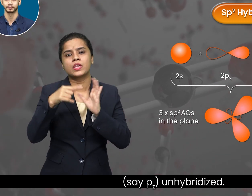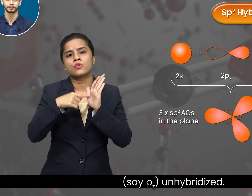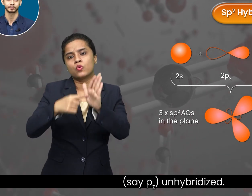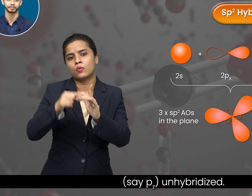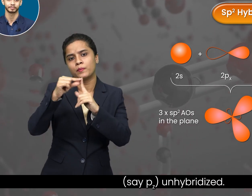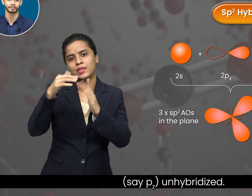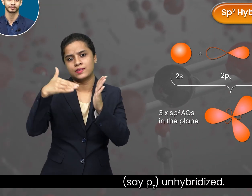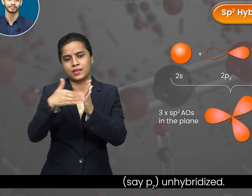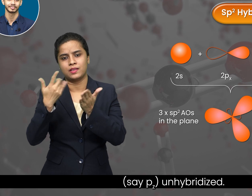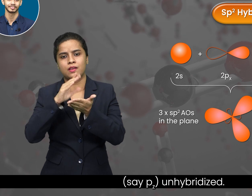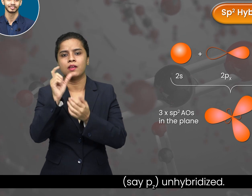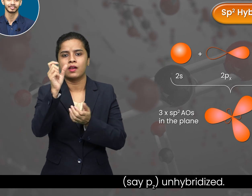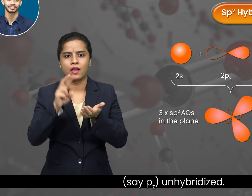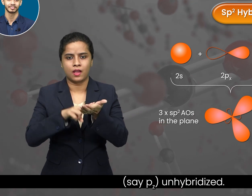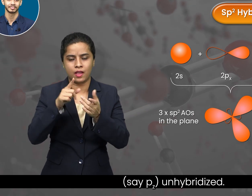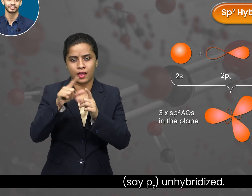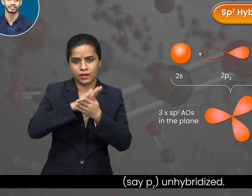unhybridized.